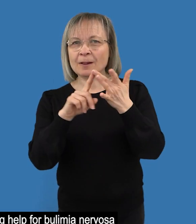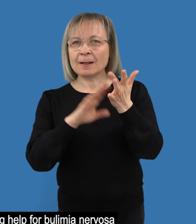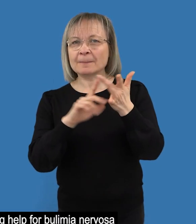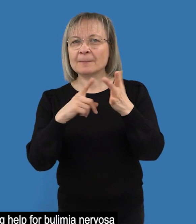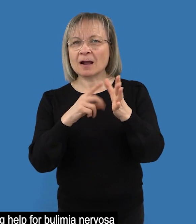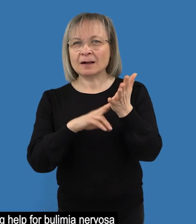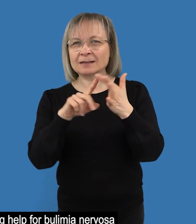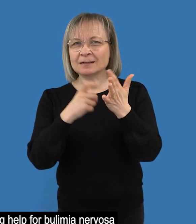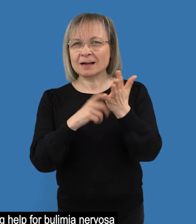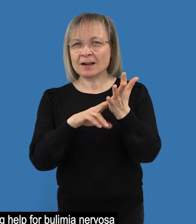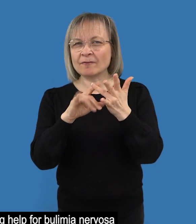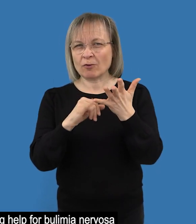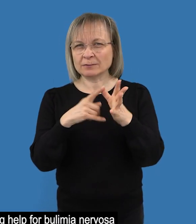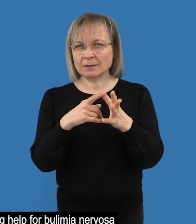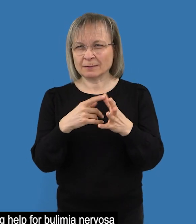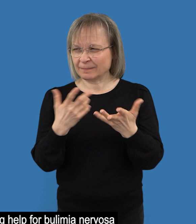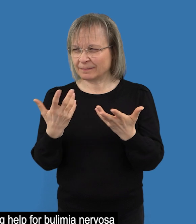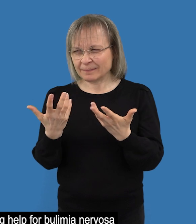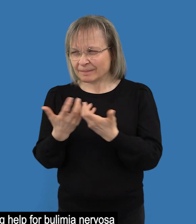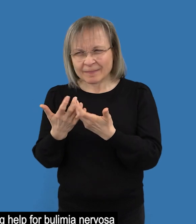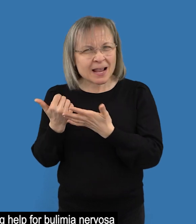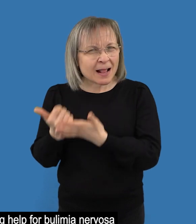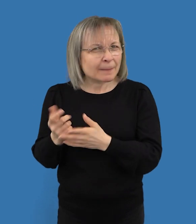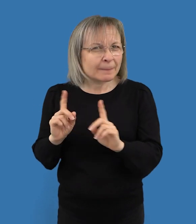Getting help for bulimia nervosa.